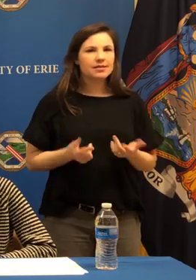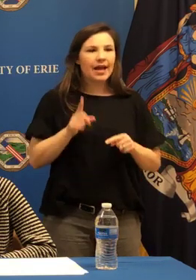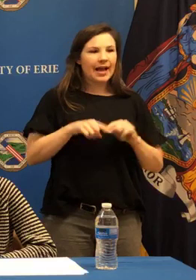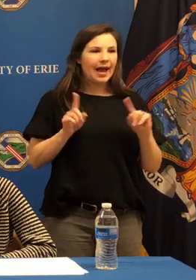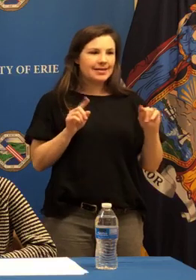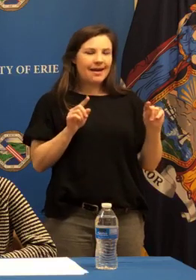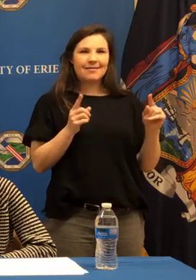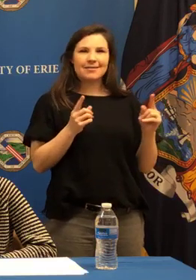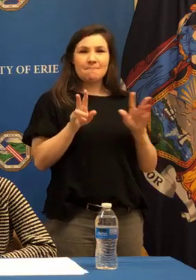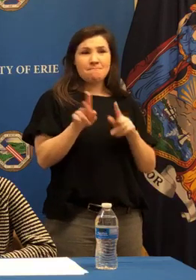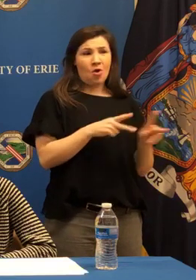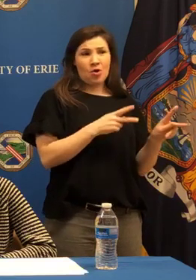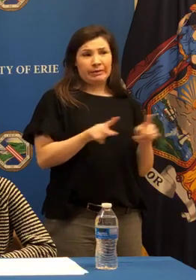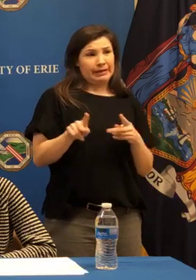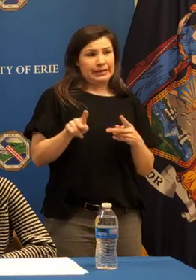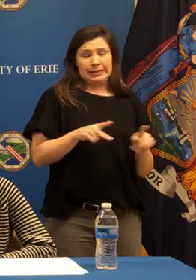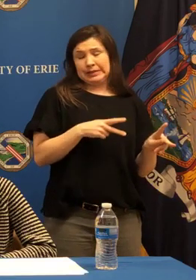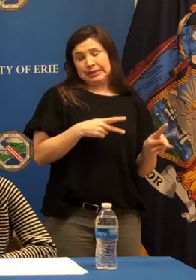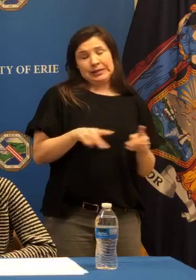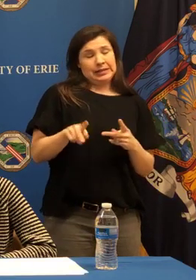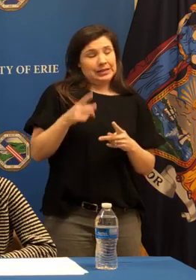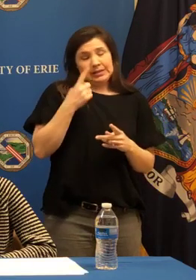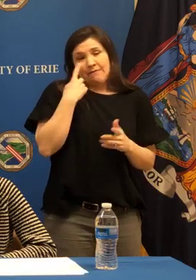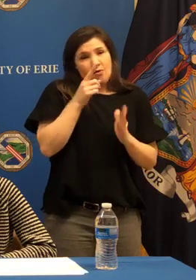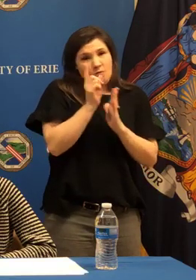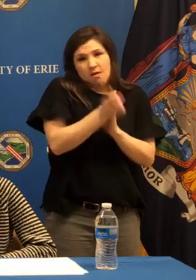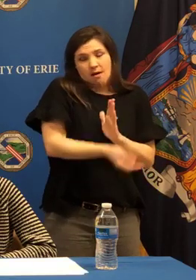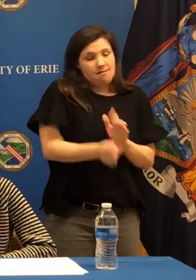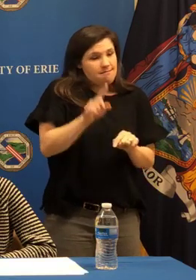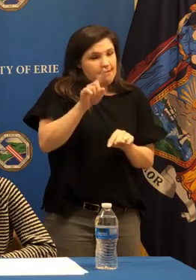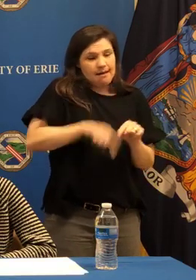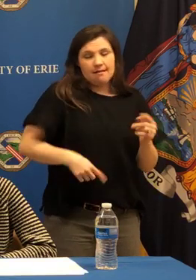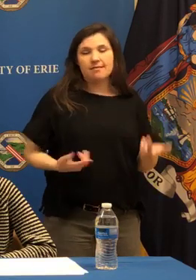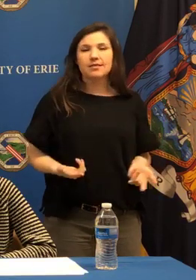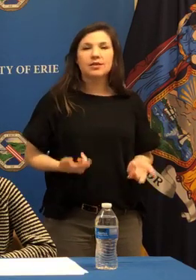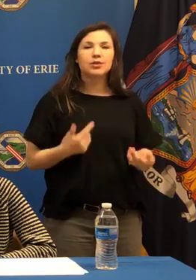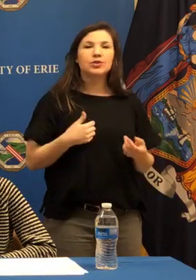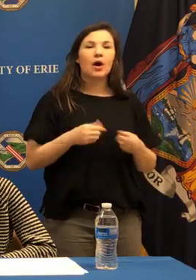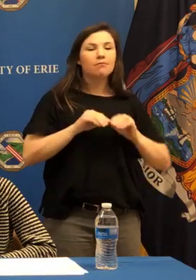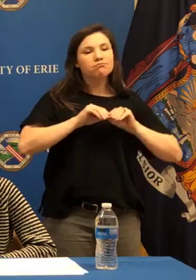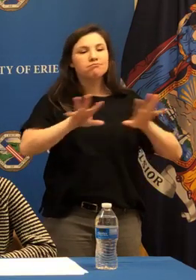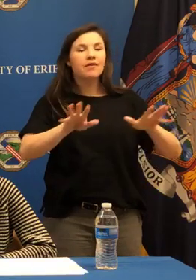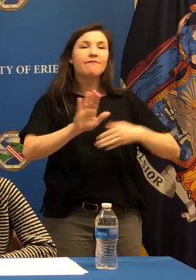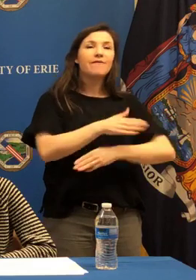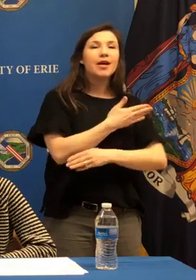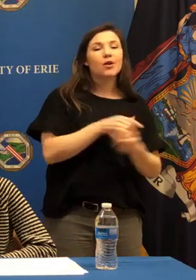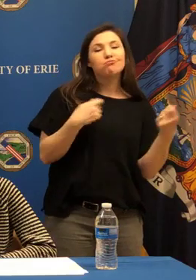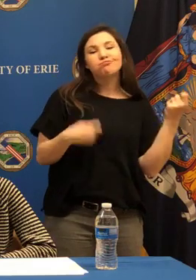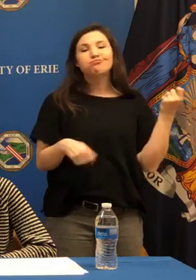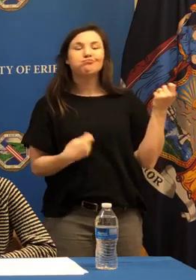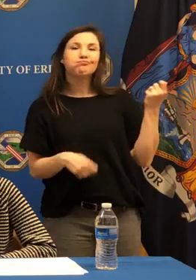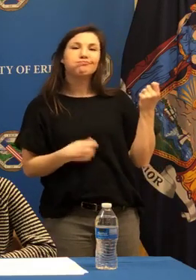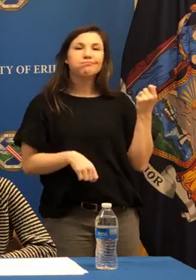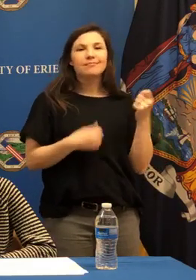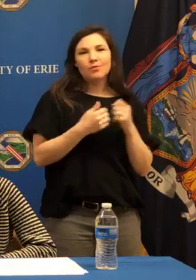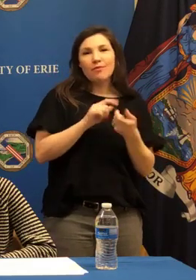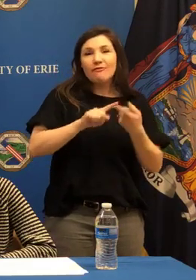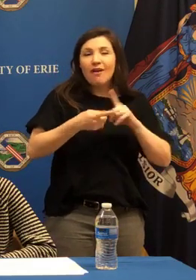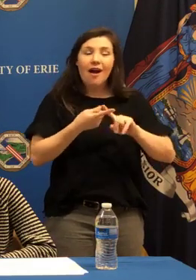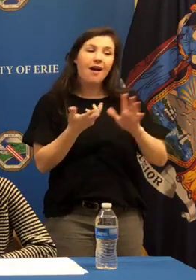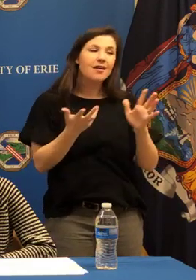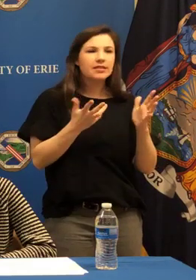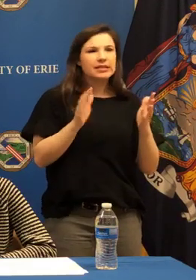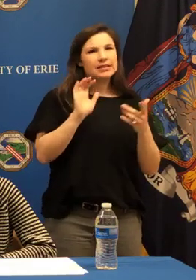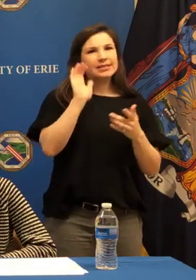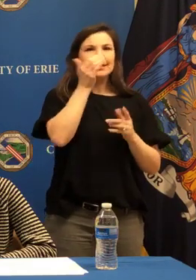attend a house party, or any of us a house party, for a while. So I put a little video out of me singing a song to connect with my friends, and that seemed